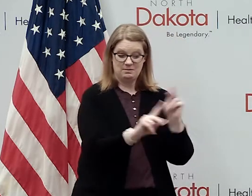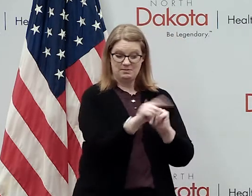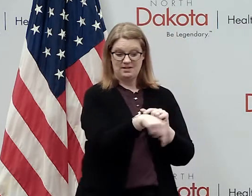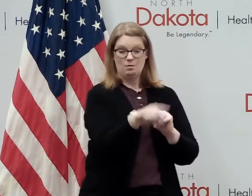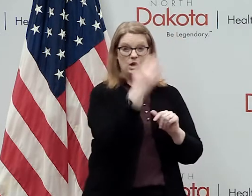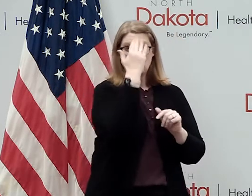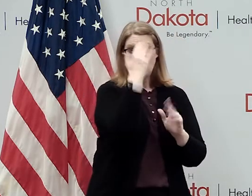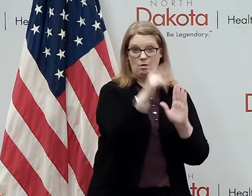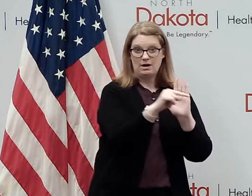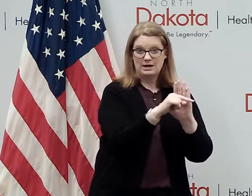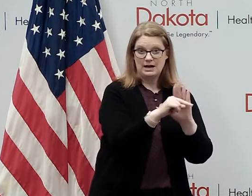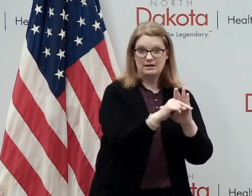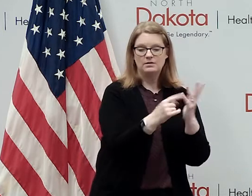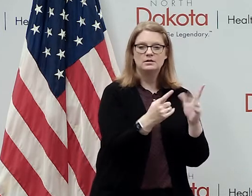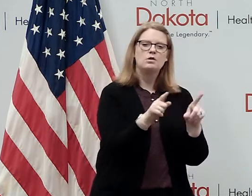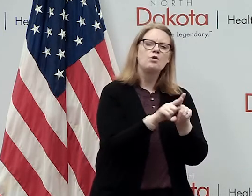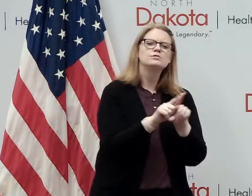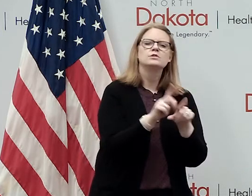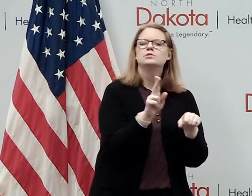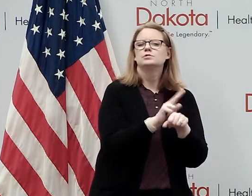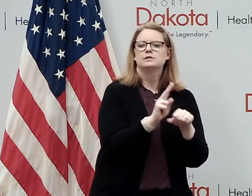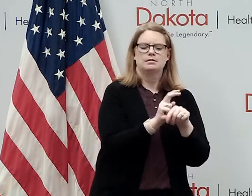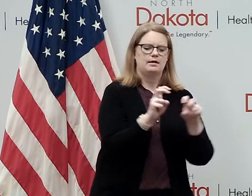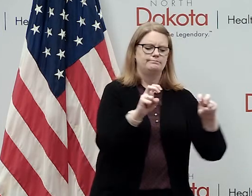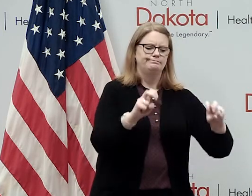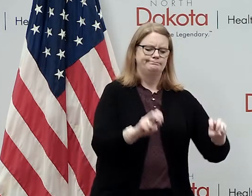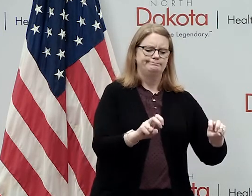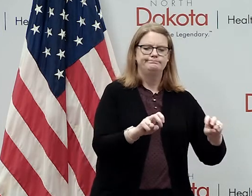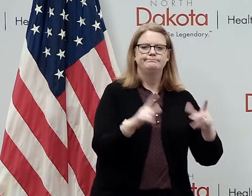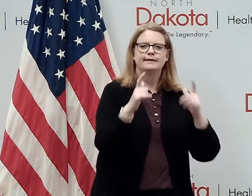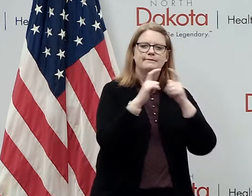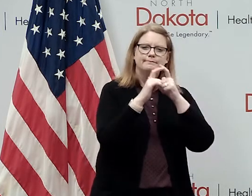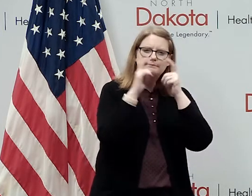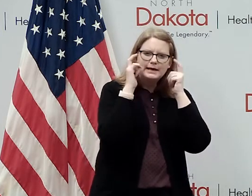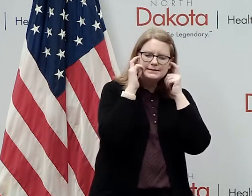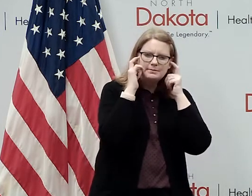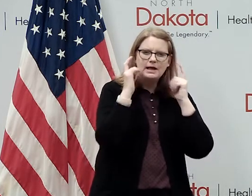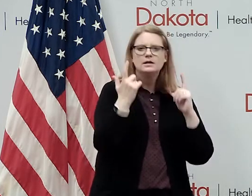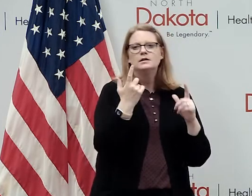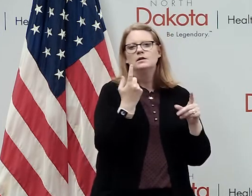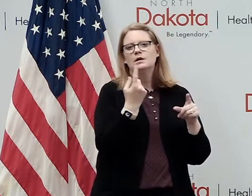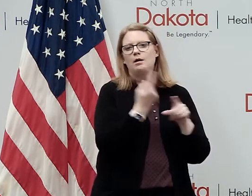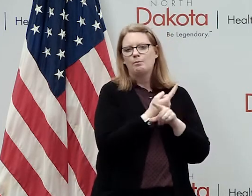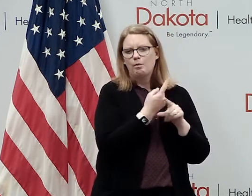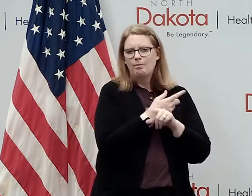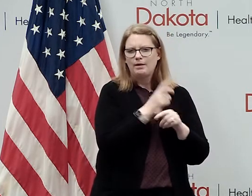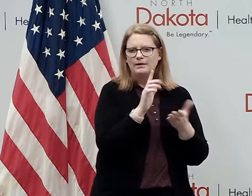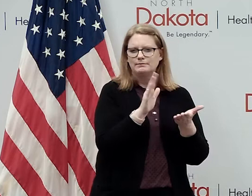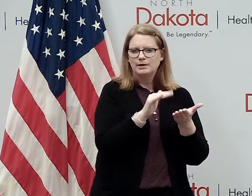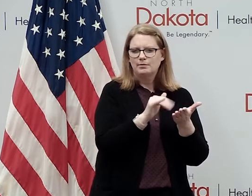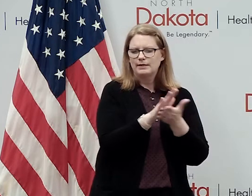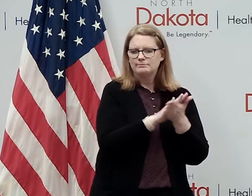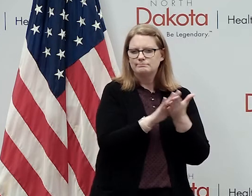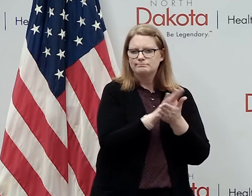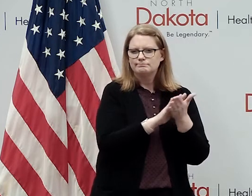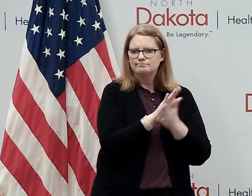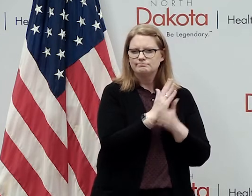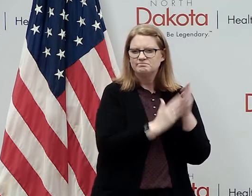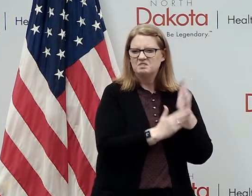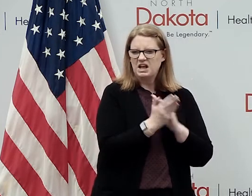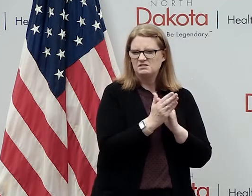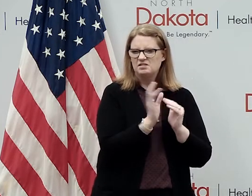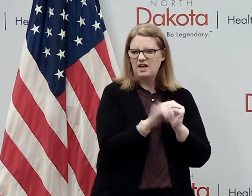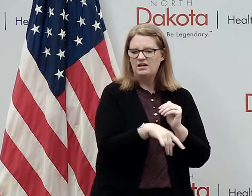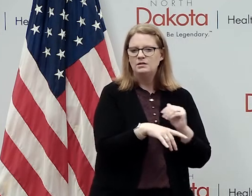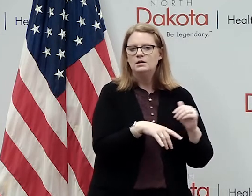while using social distancing, using face masks, performing appropriate hand hygiene, etc. And it's